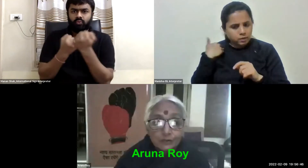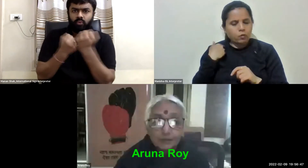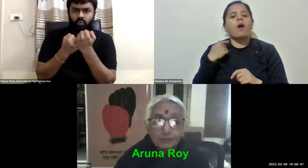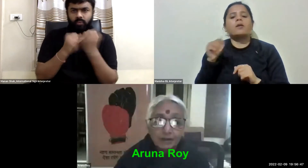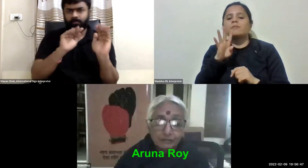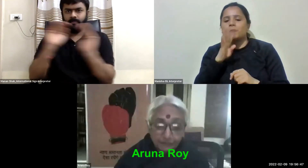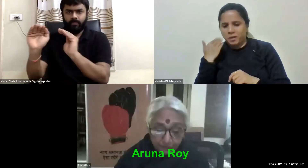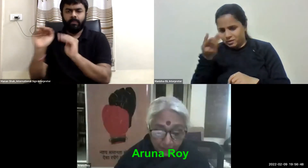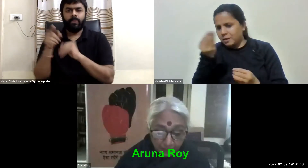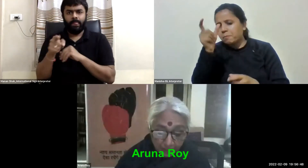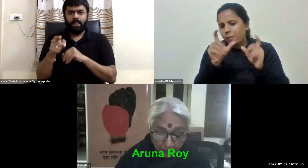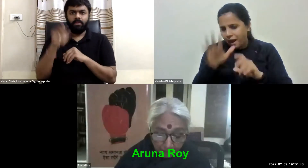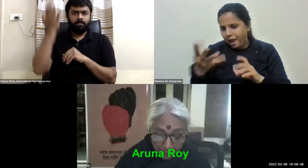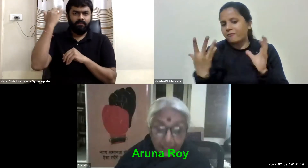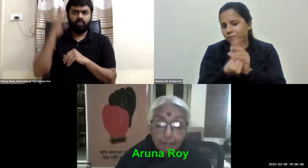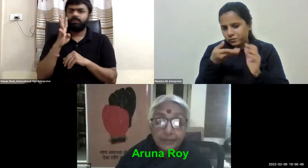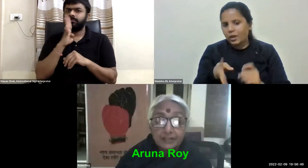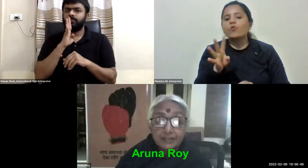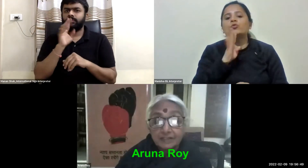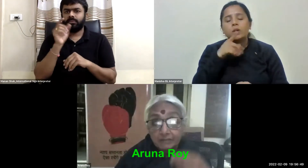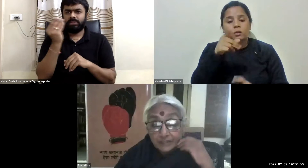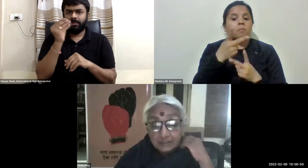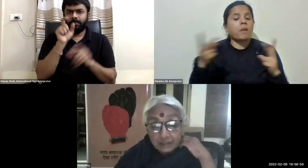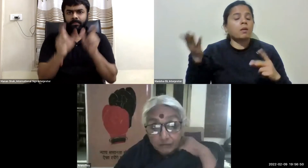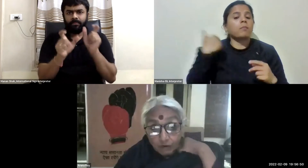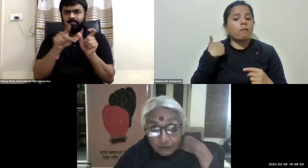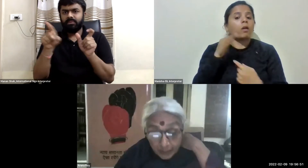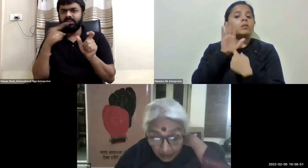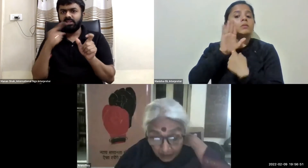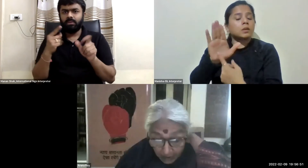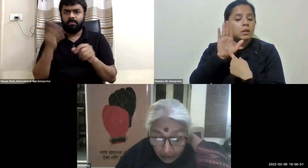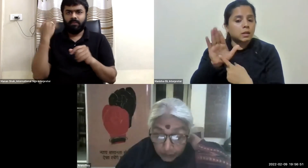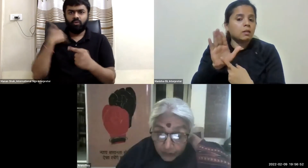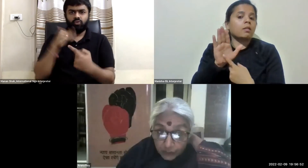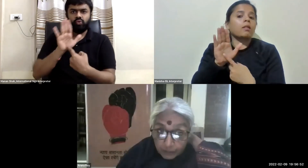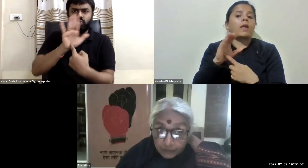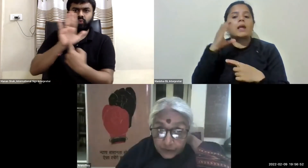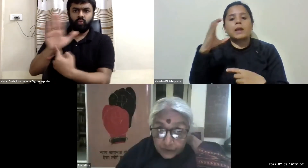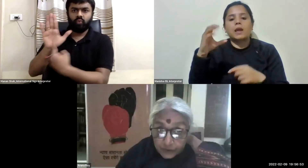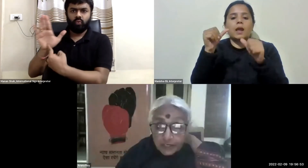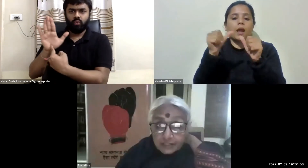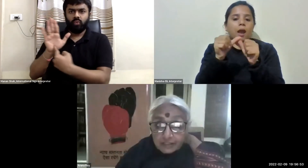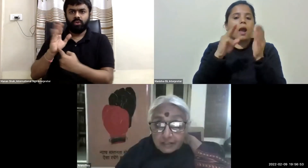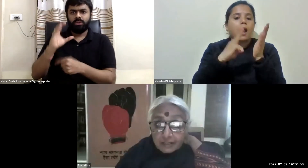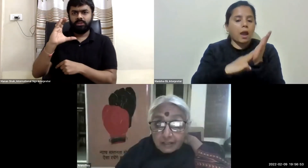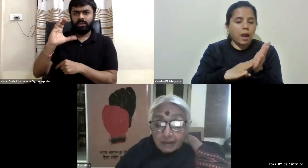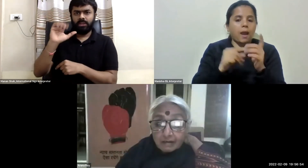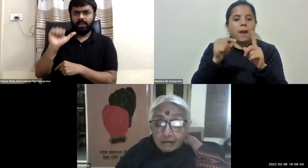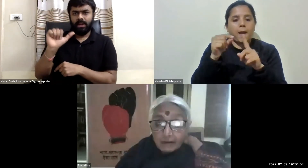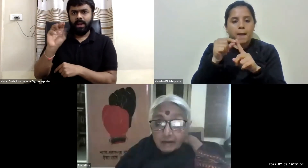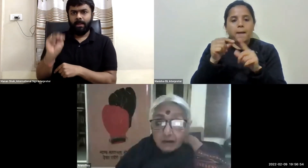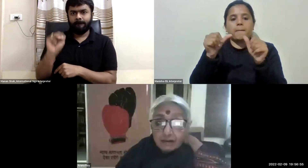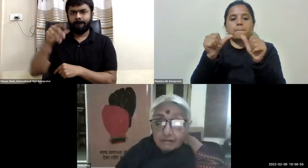have also been part of the many campaigns that I've been involved with, especially Professor Jean Drez in